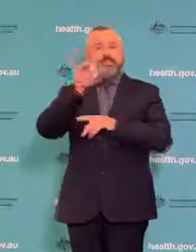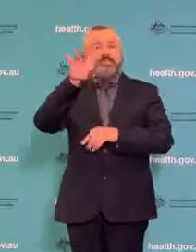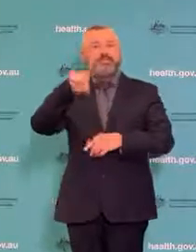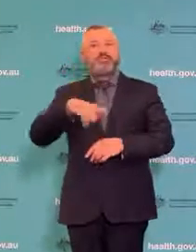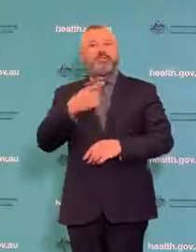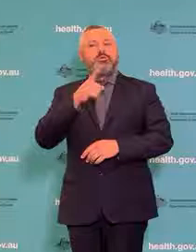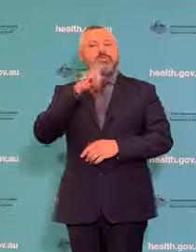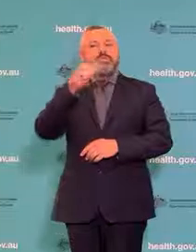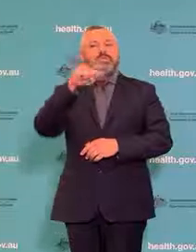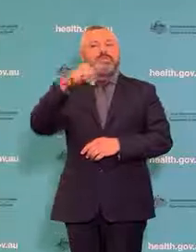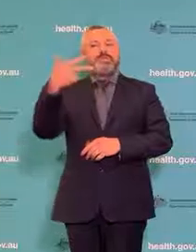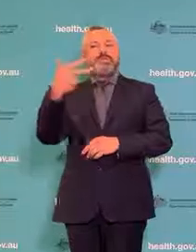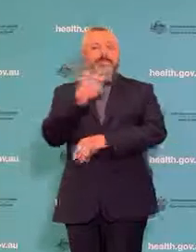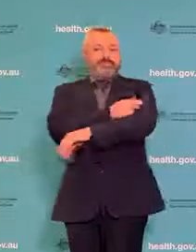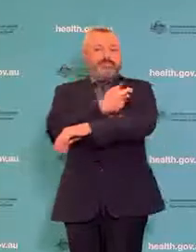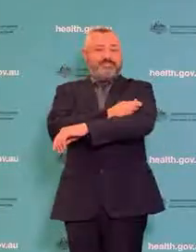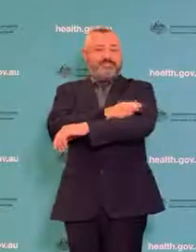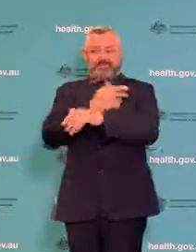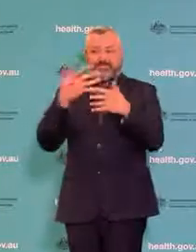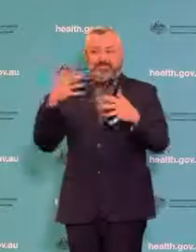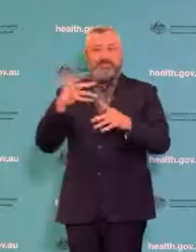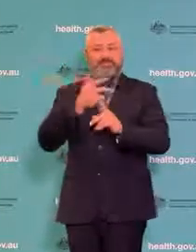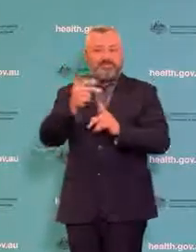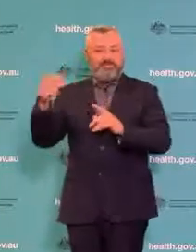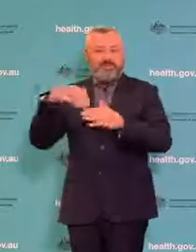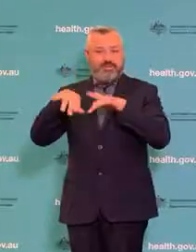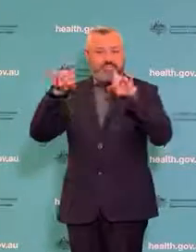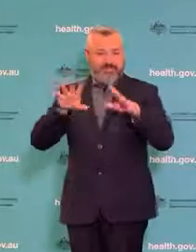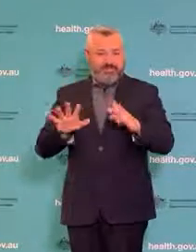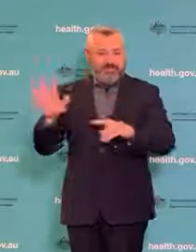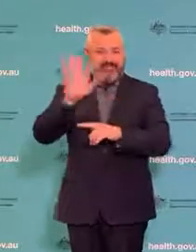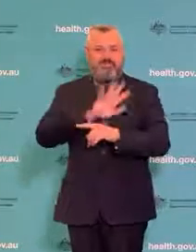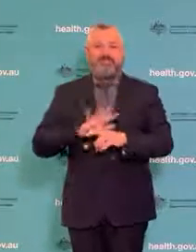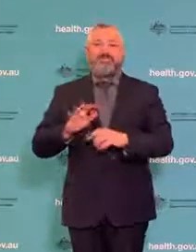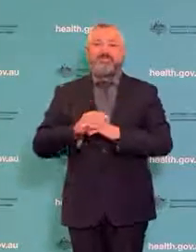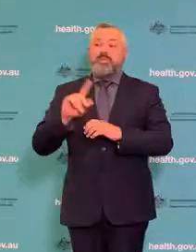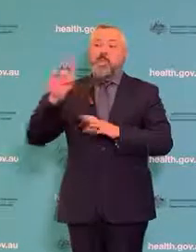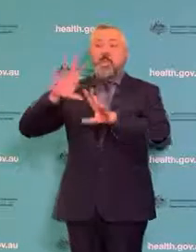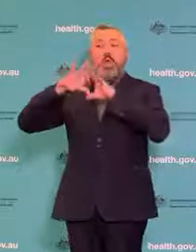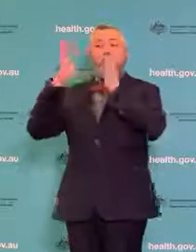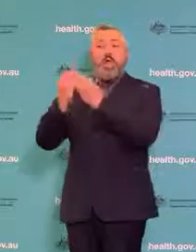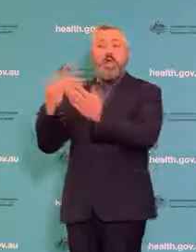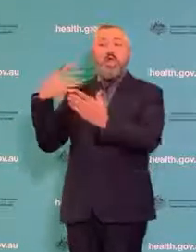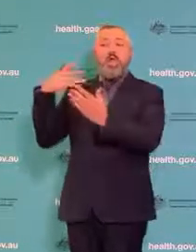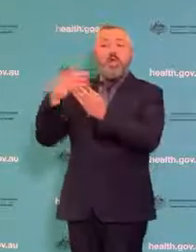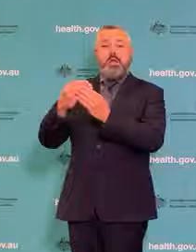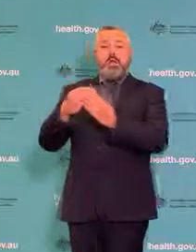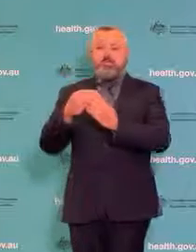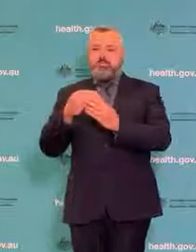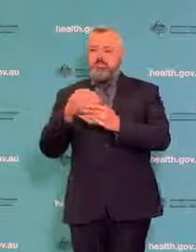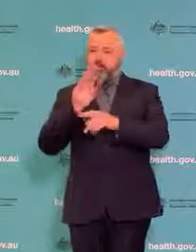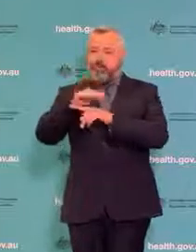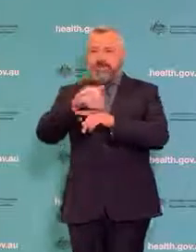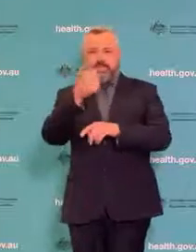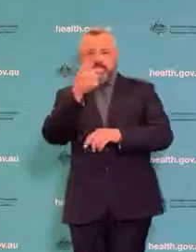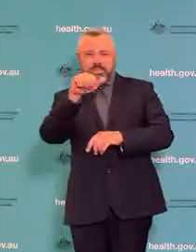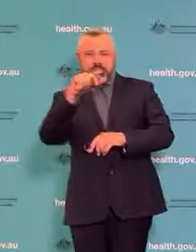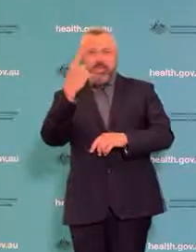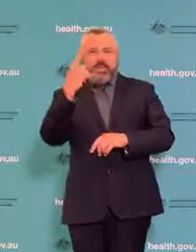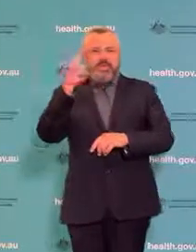10,168 vaccinations completed across the country, bringing us now to more than 61,000 vaccines